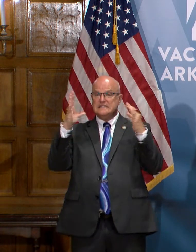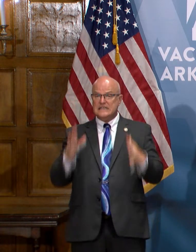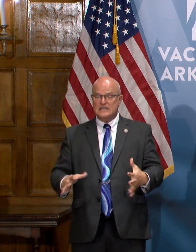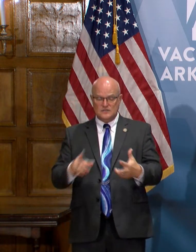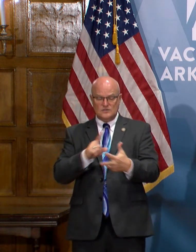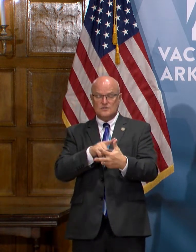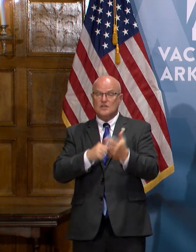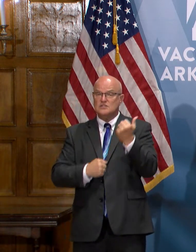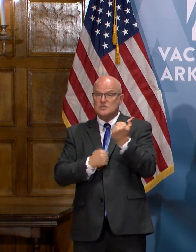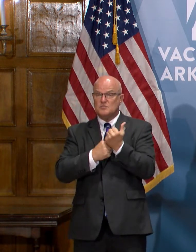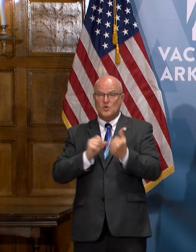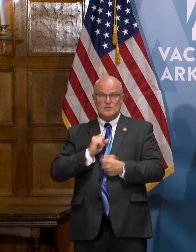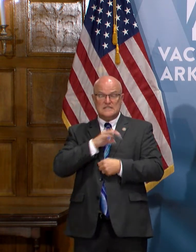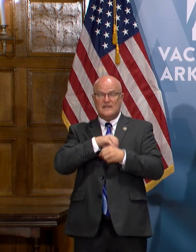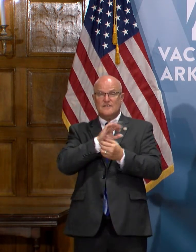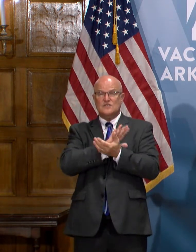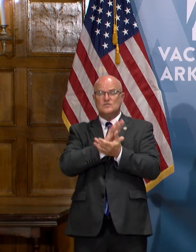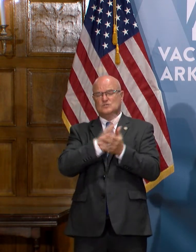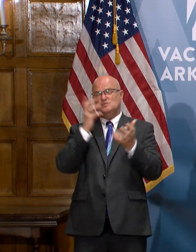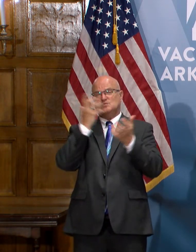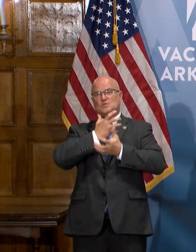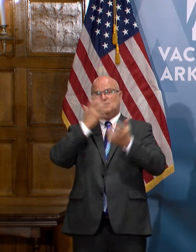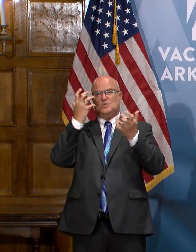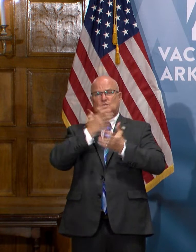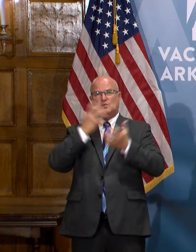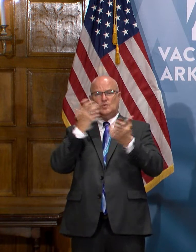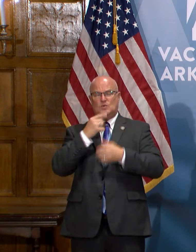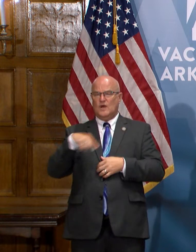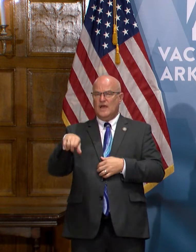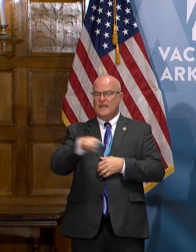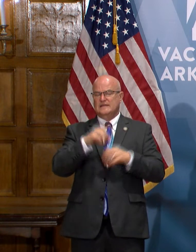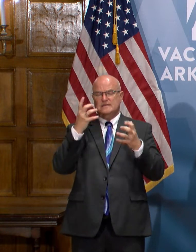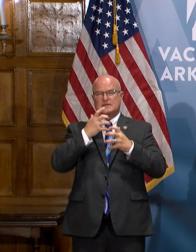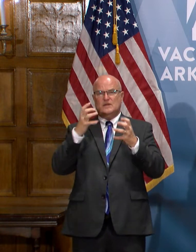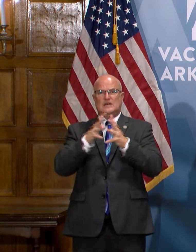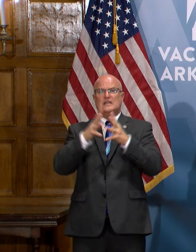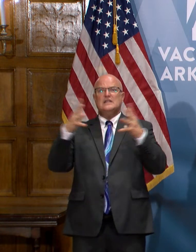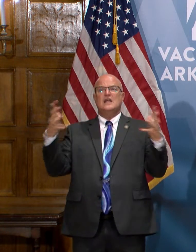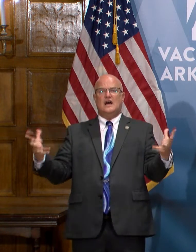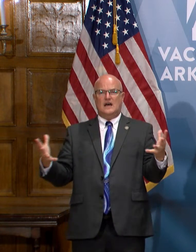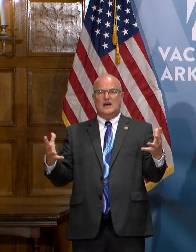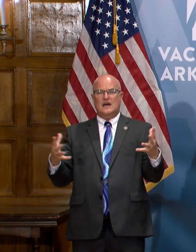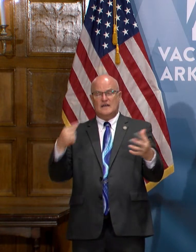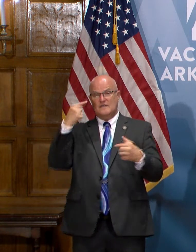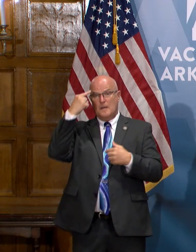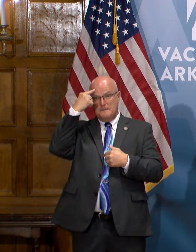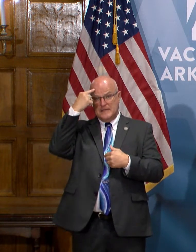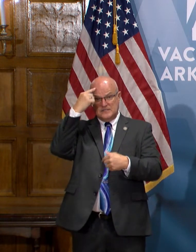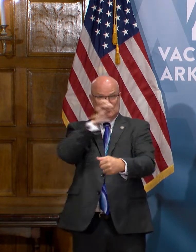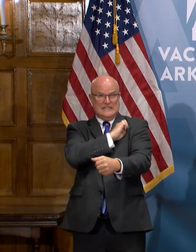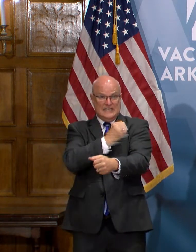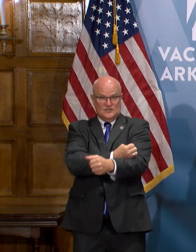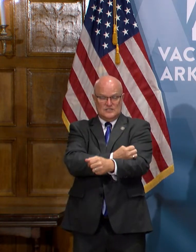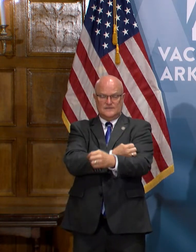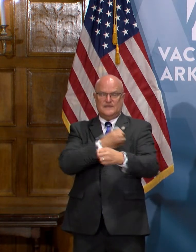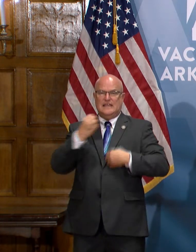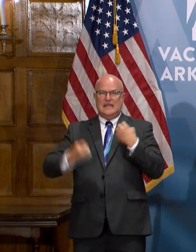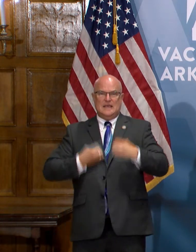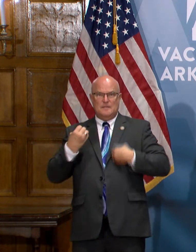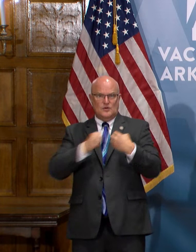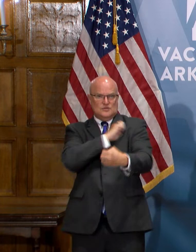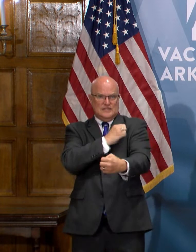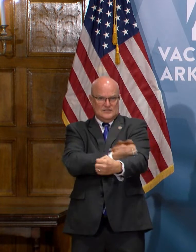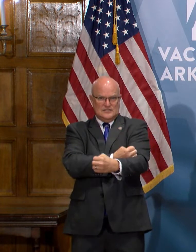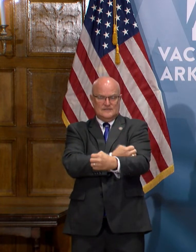support staff in our schools is extraordinary. It's taking an extraordinary amount of mental energy, emotional energy, and